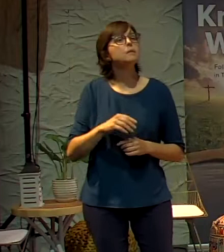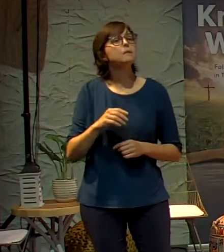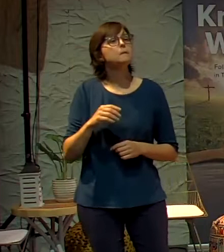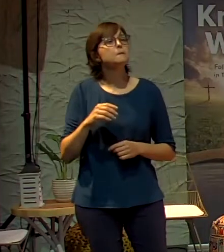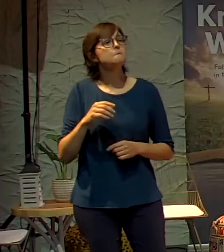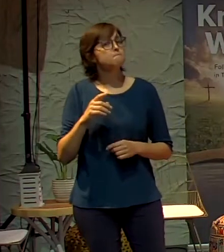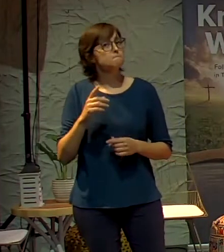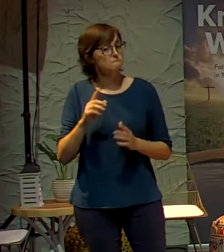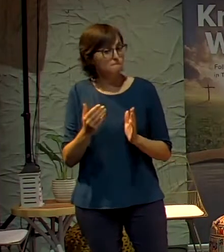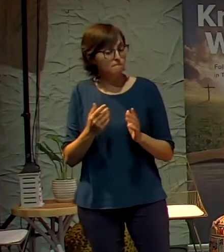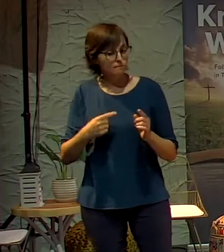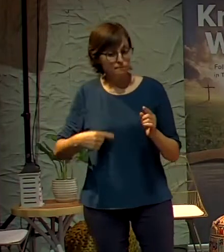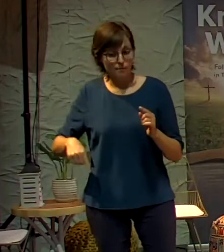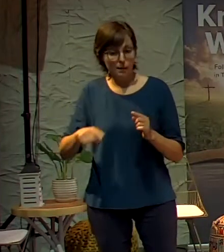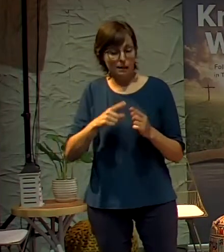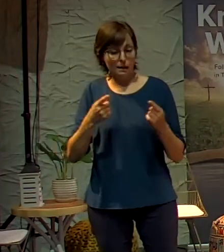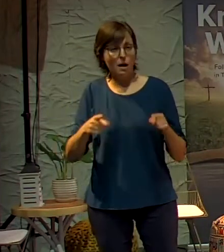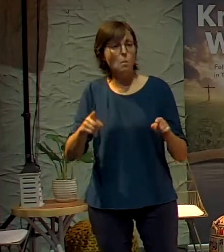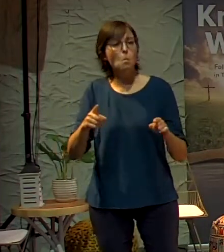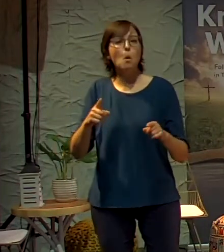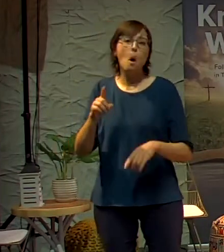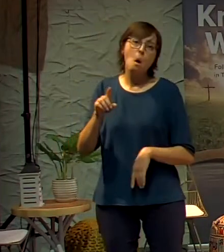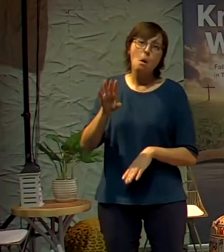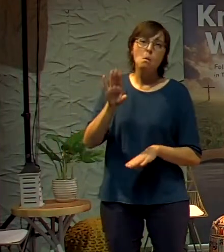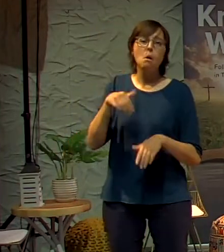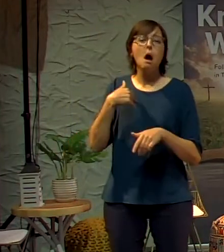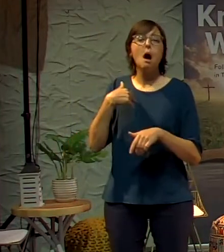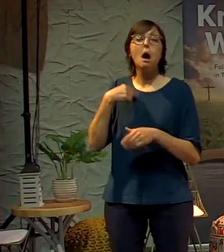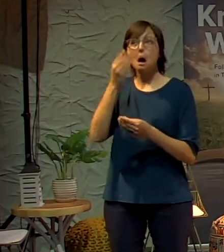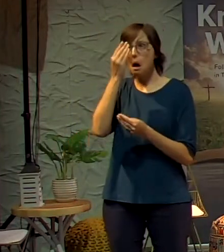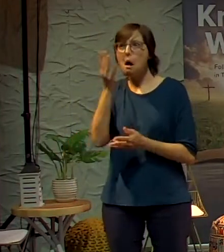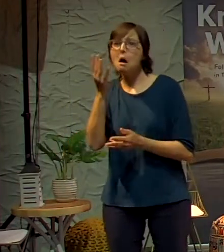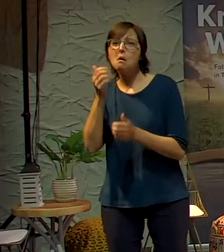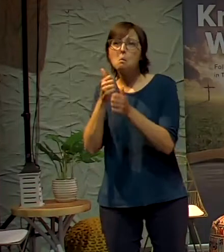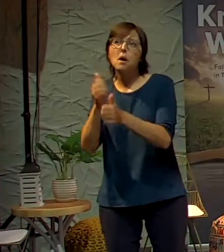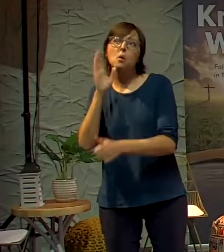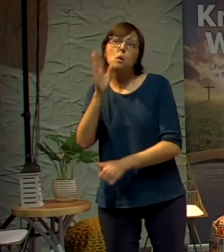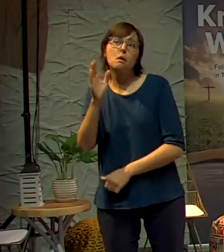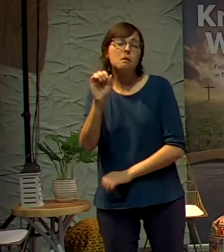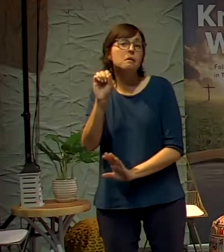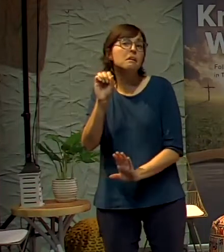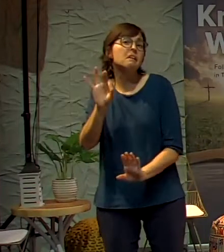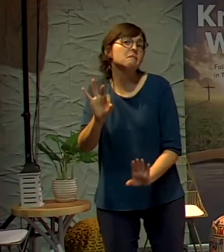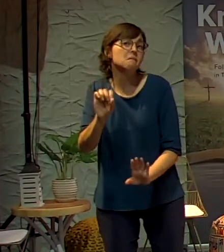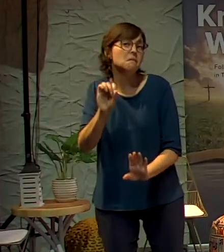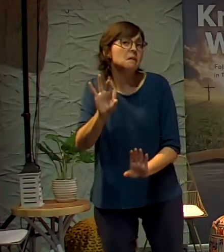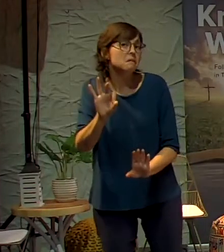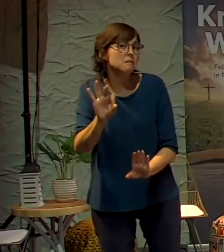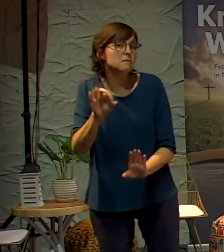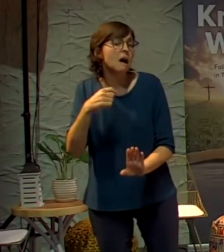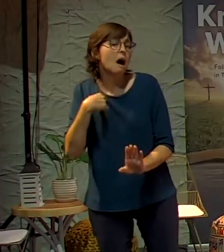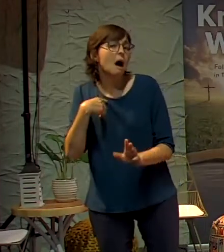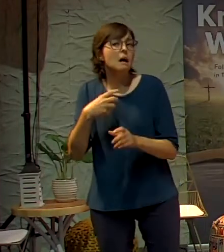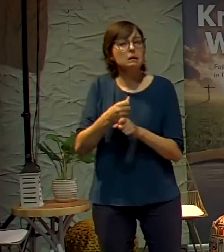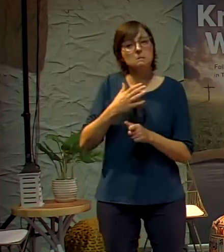a full circle to, I won't really obey God unless ... I get my way. It's the cycle of entitlement